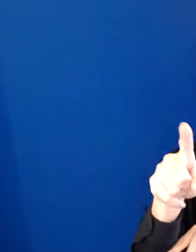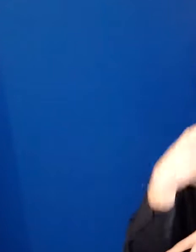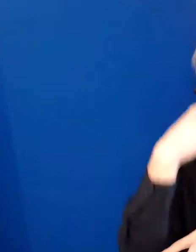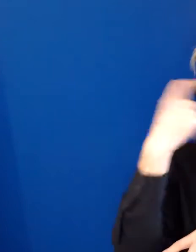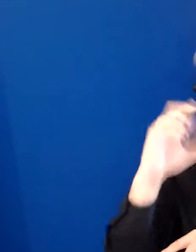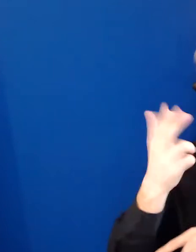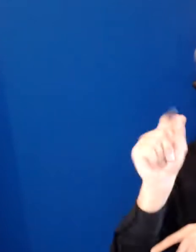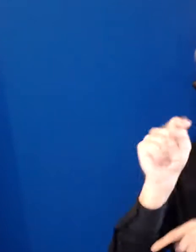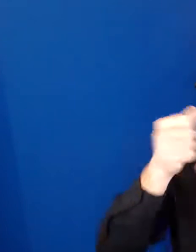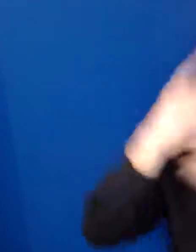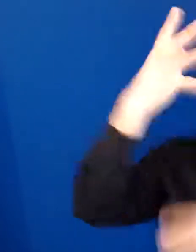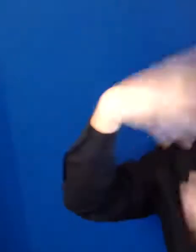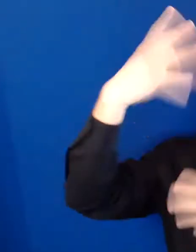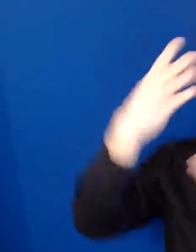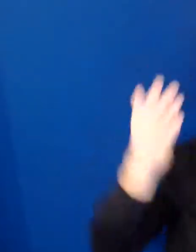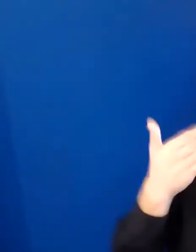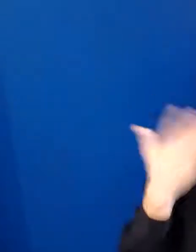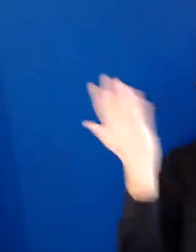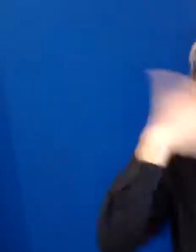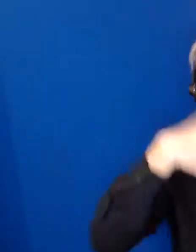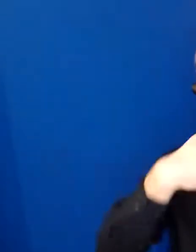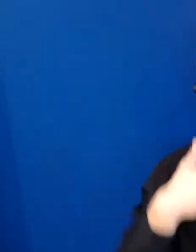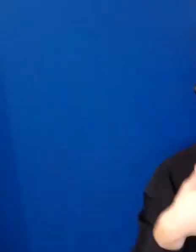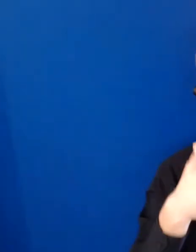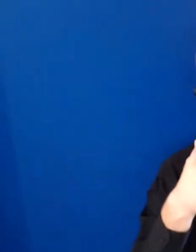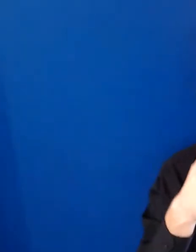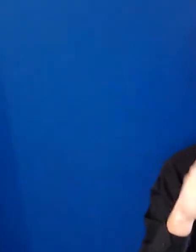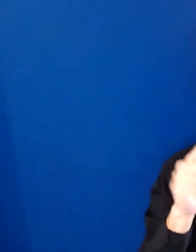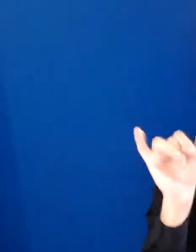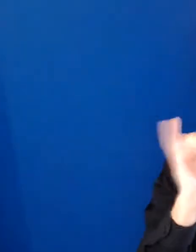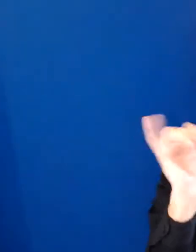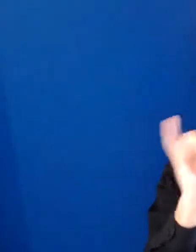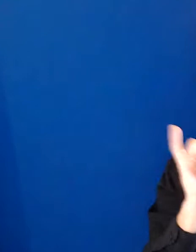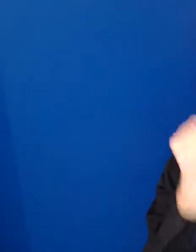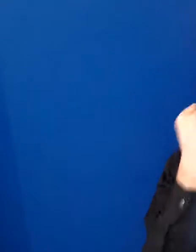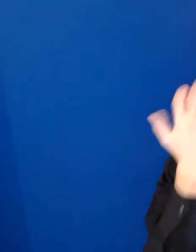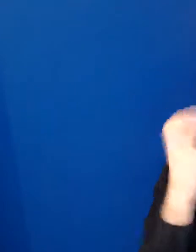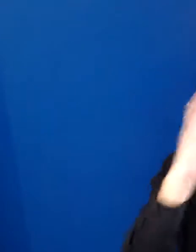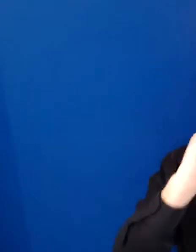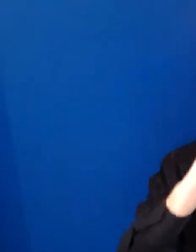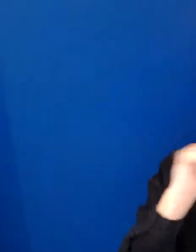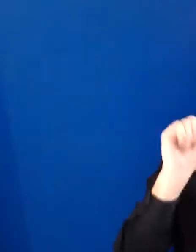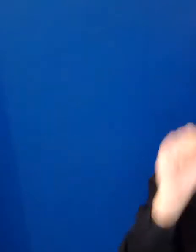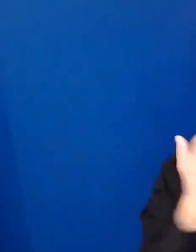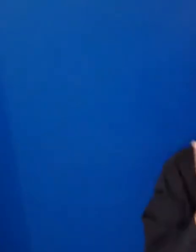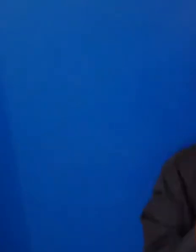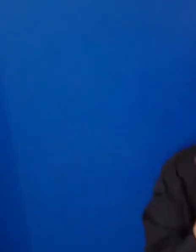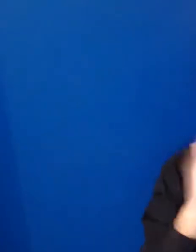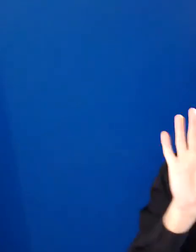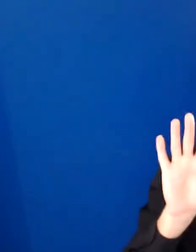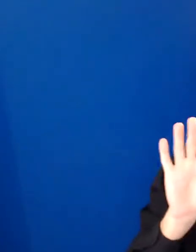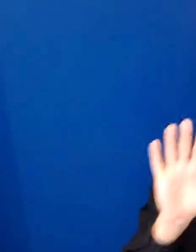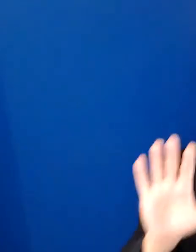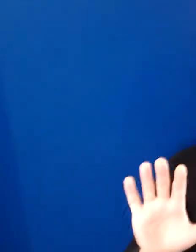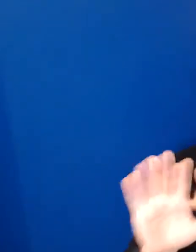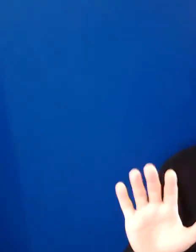monitoring that. To ask a question or make a comment, you can also select the hand option on the menu, and that allows us to know